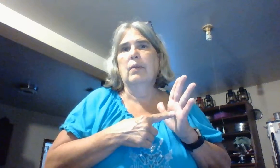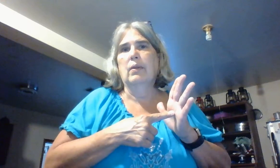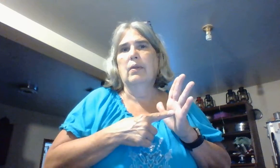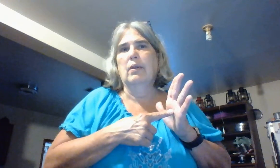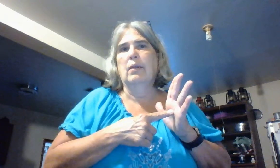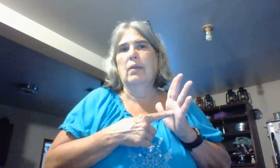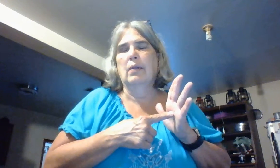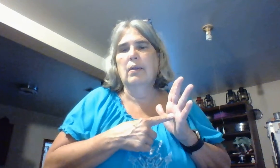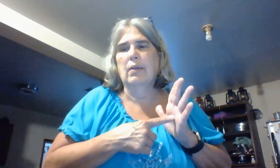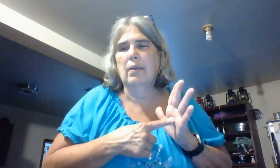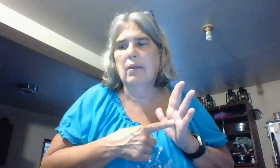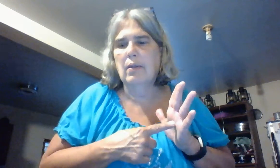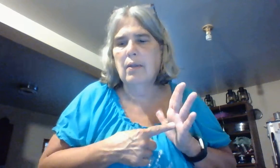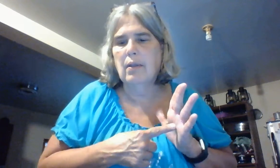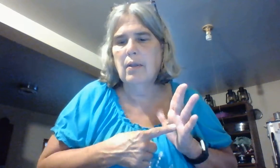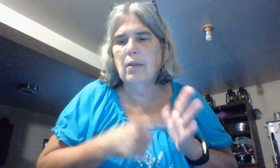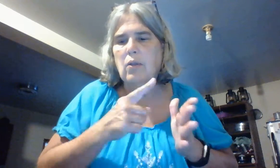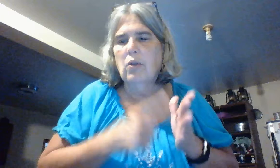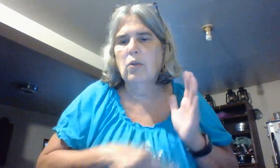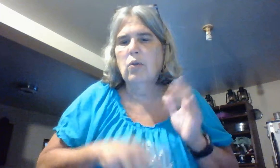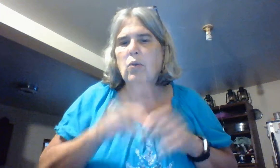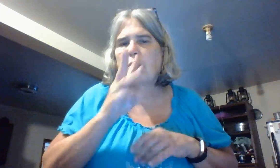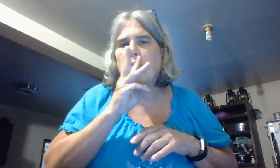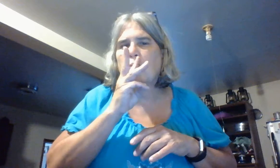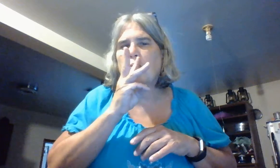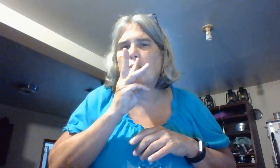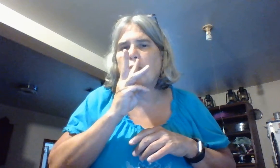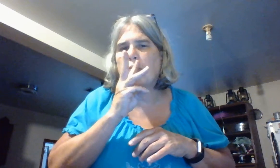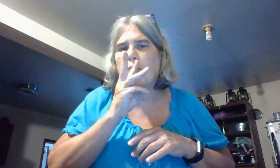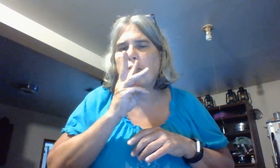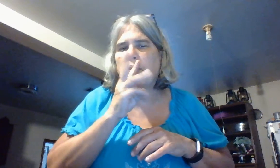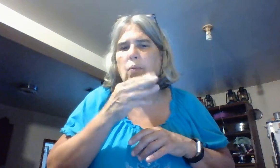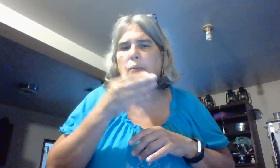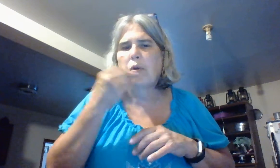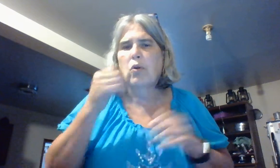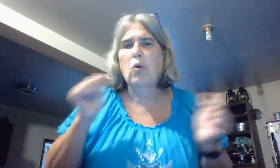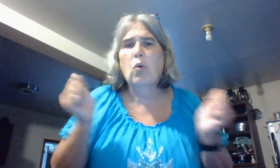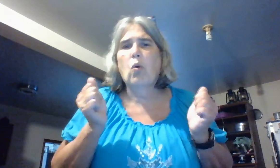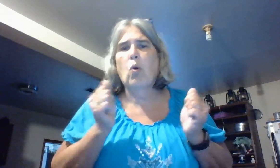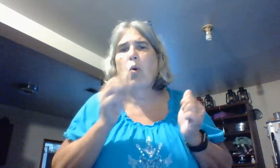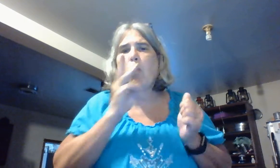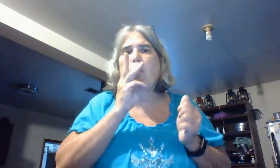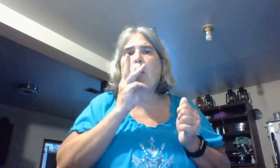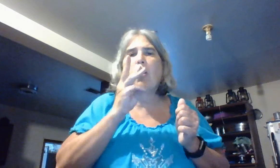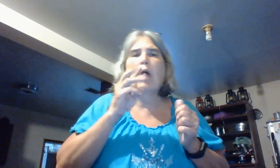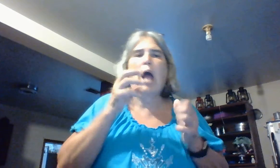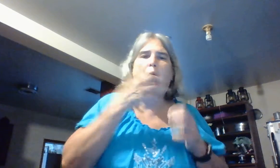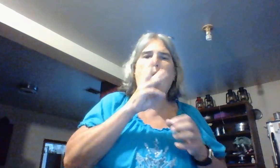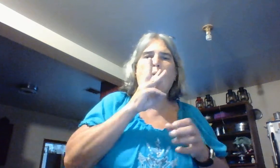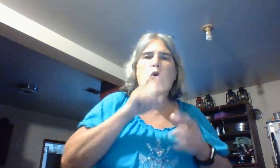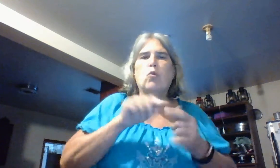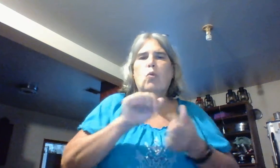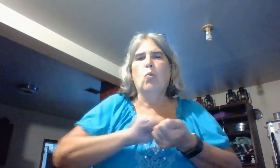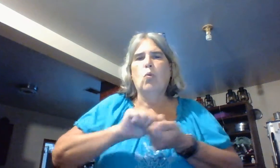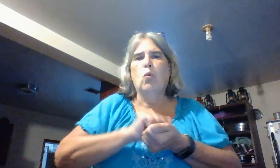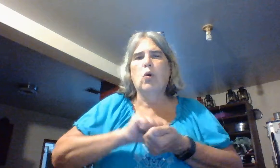doing this. What water usually works better to clean dishes? Cold water or hot water? Why does hot water work